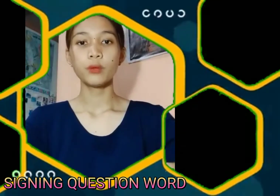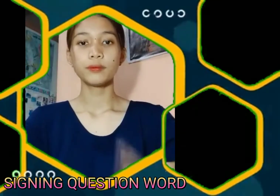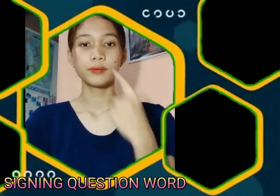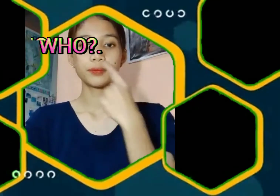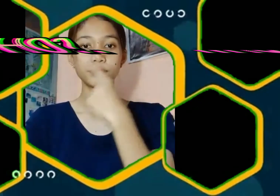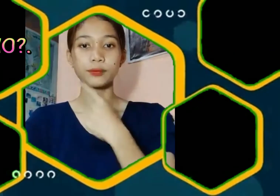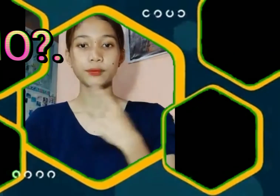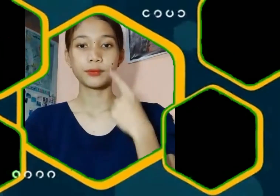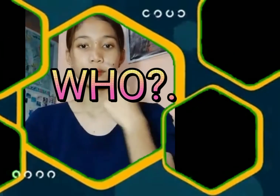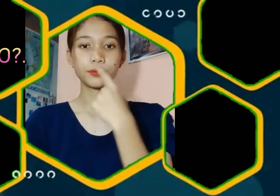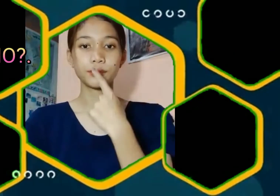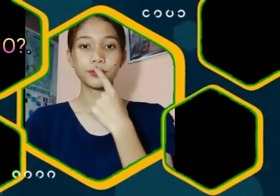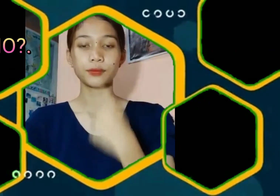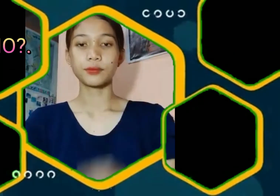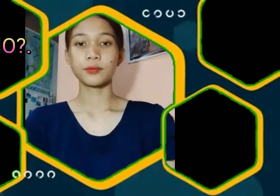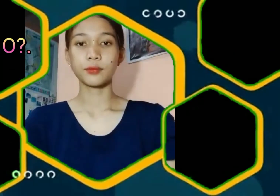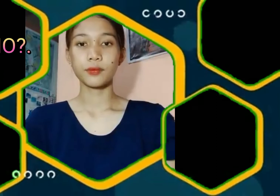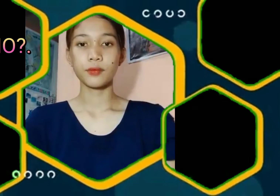Who,